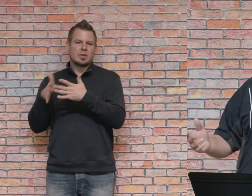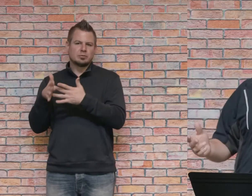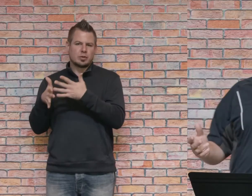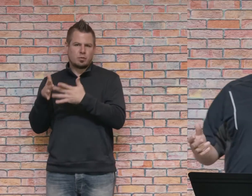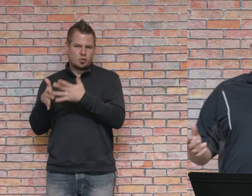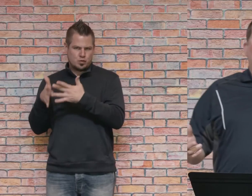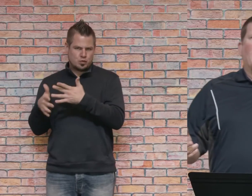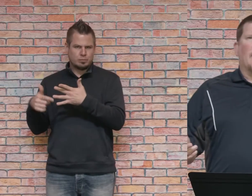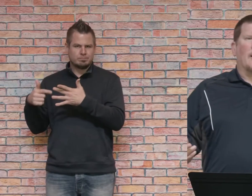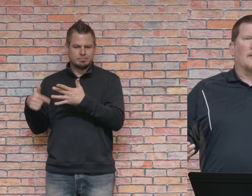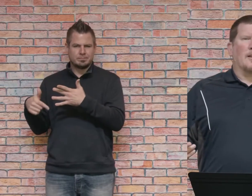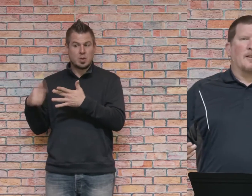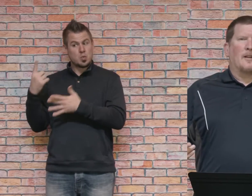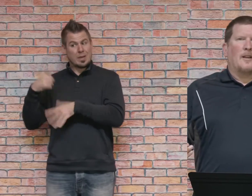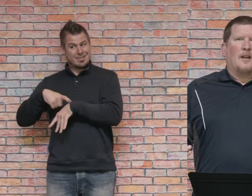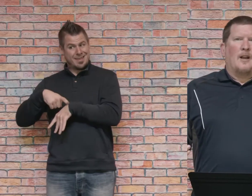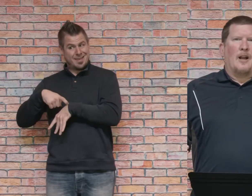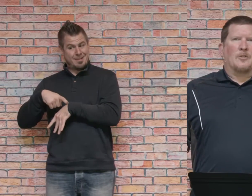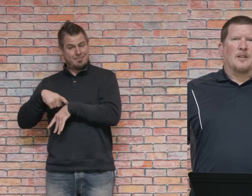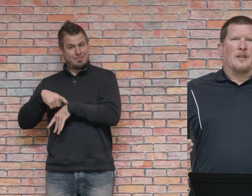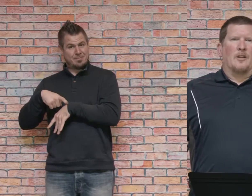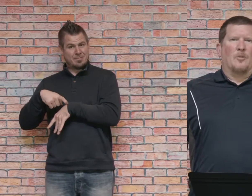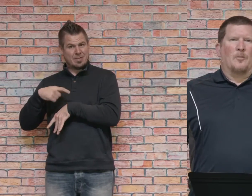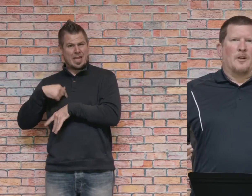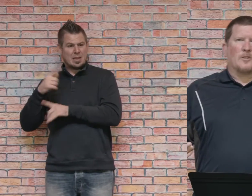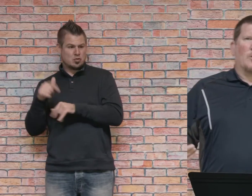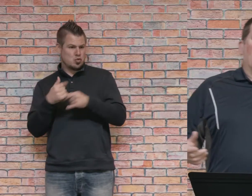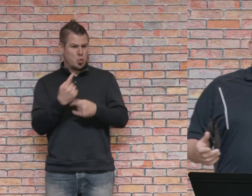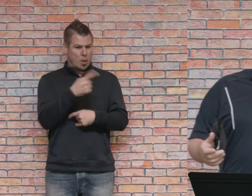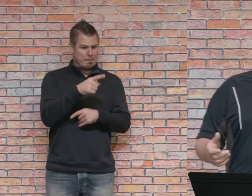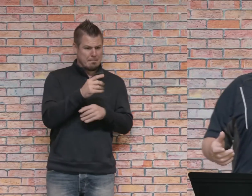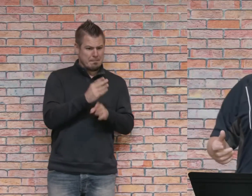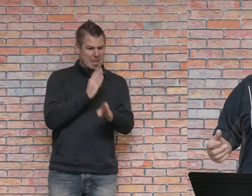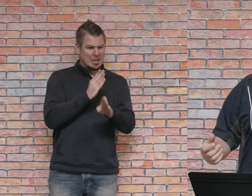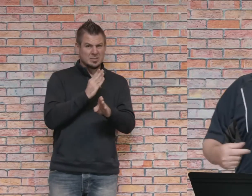one time that I was getting on the one bus, and one of